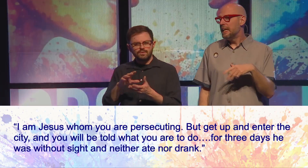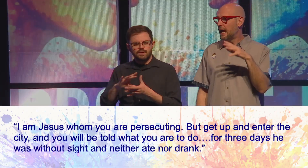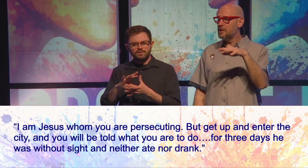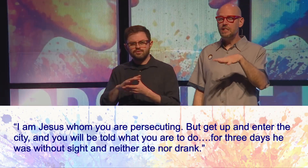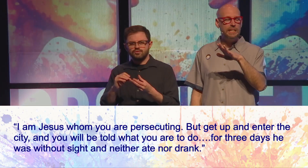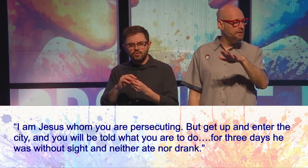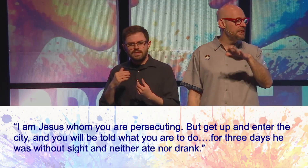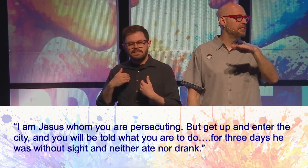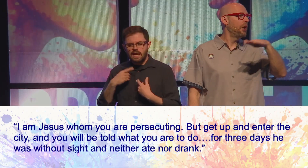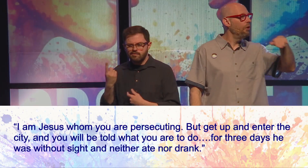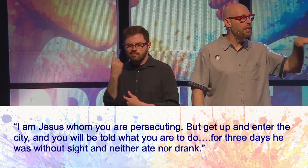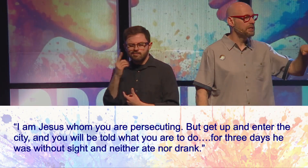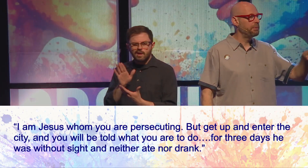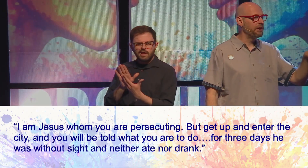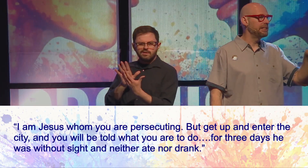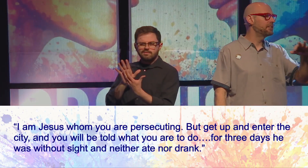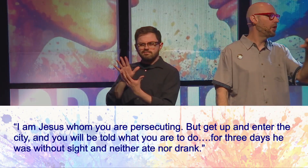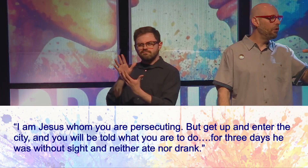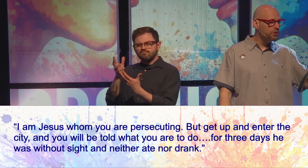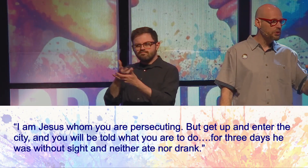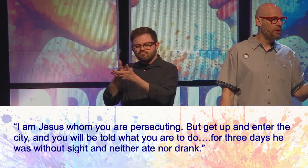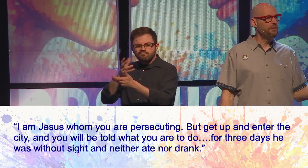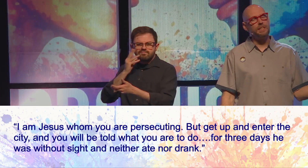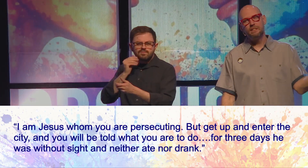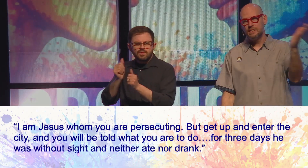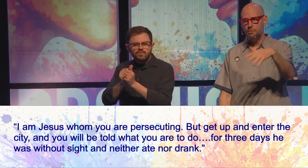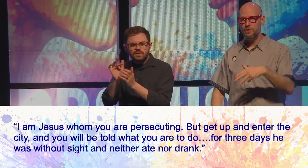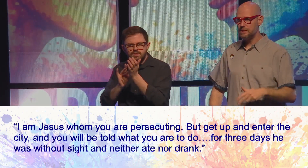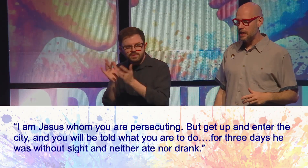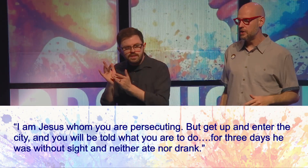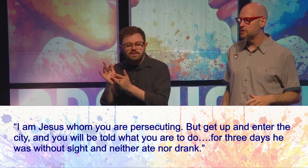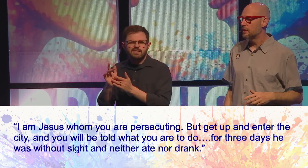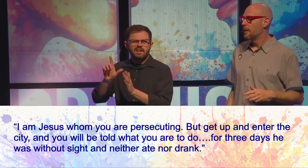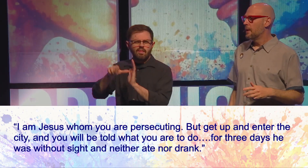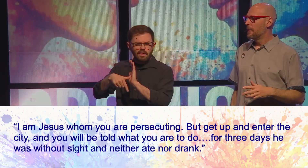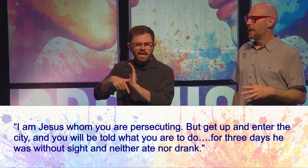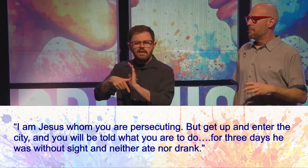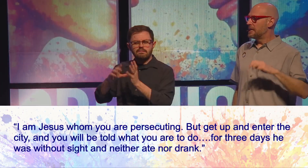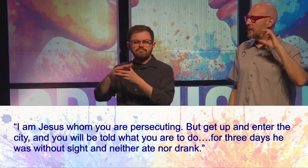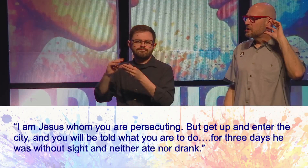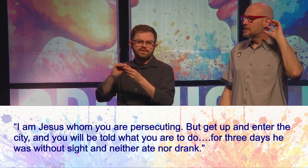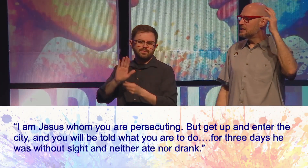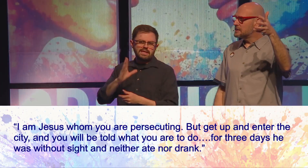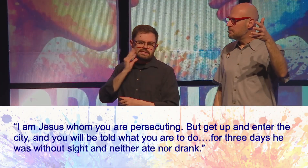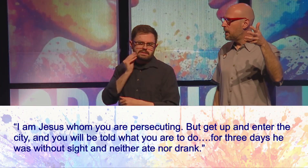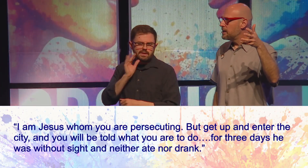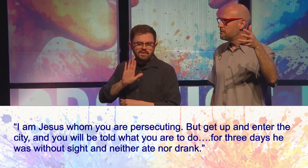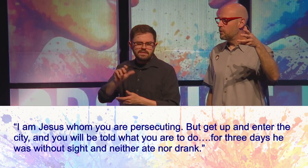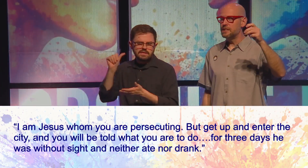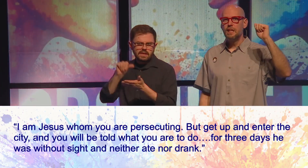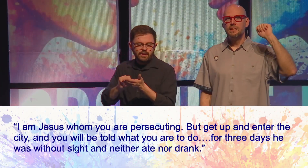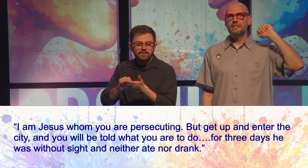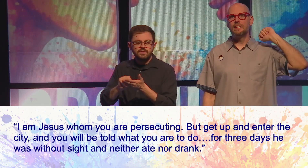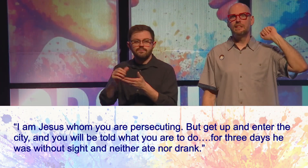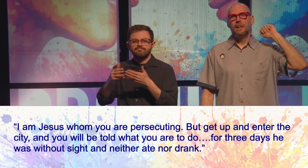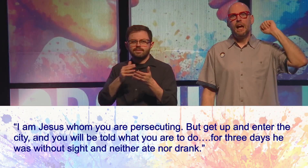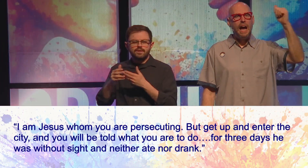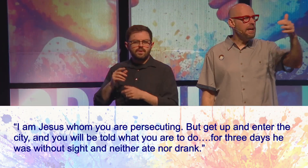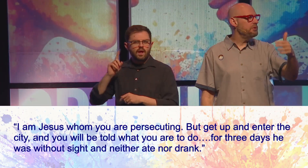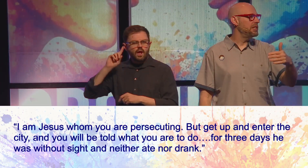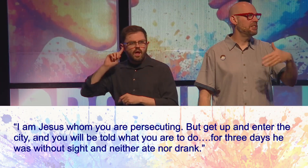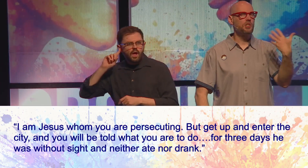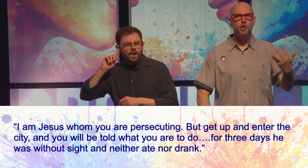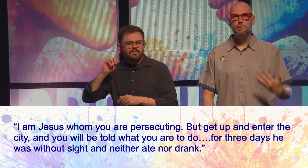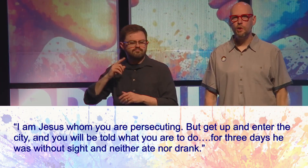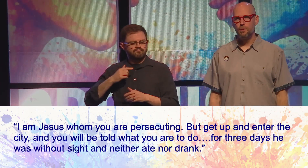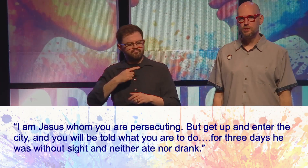sort. He actually gives his own experience, his own story of this in some of his letters. But he hears this disembodied voice that says, I